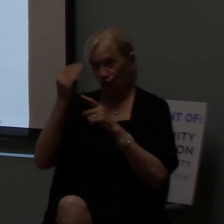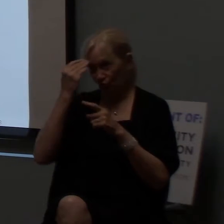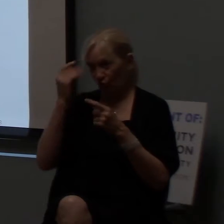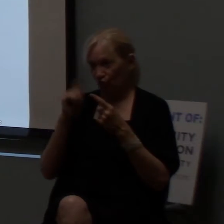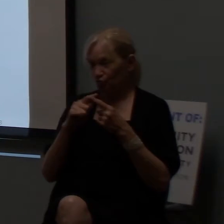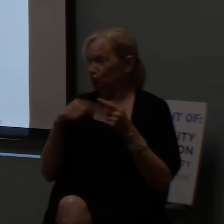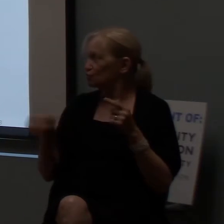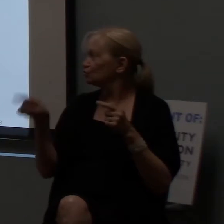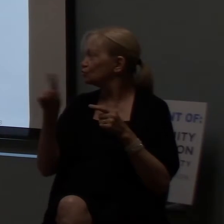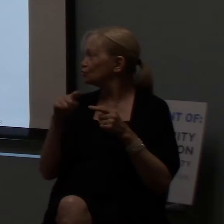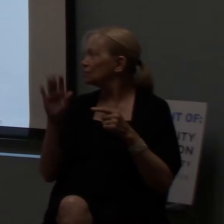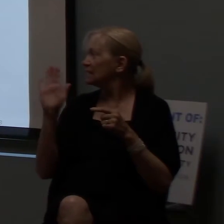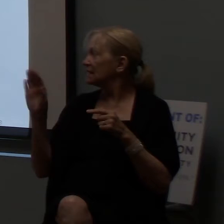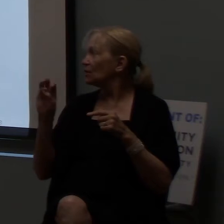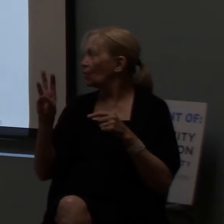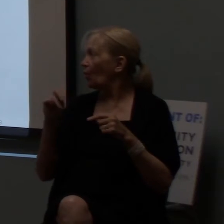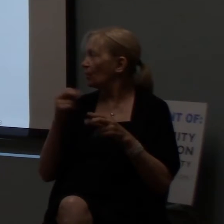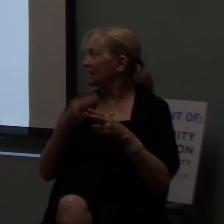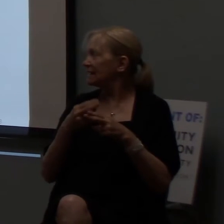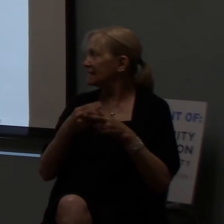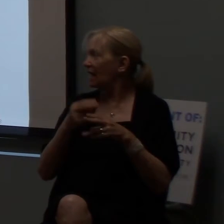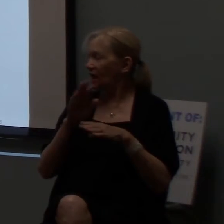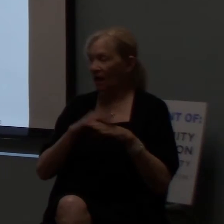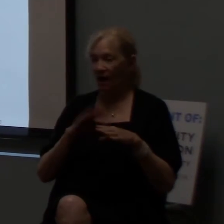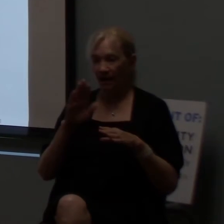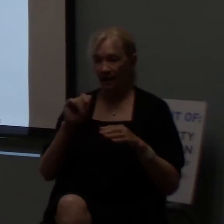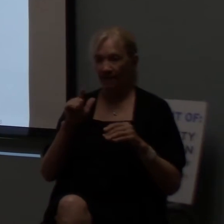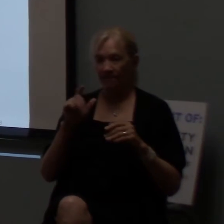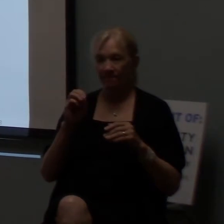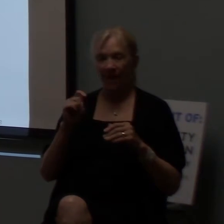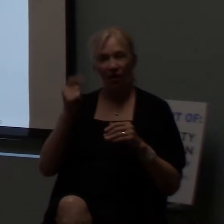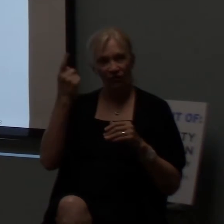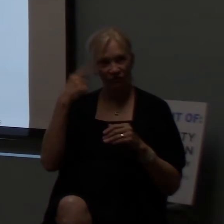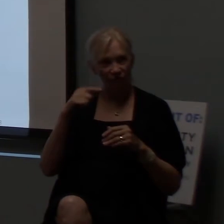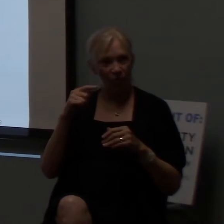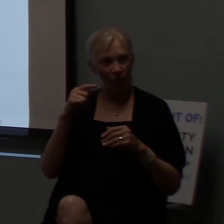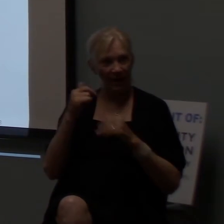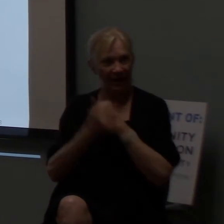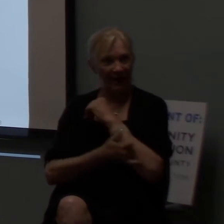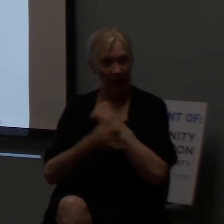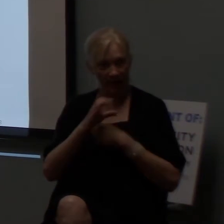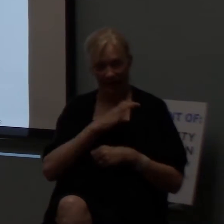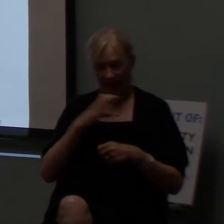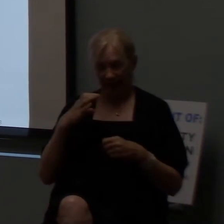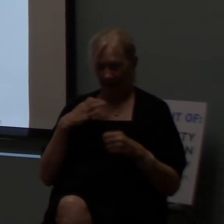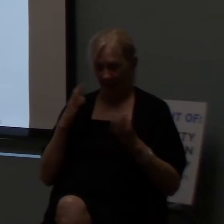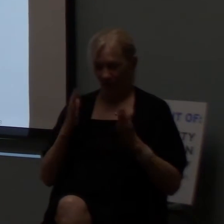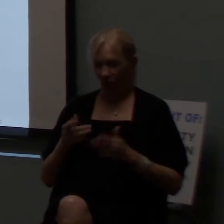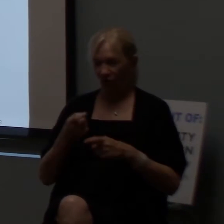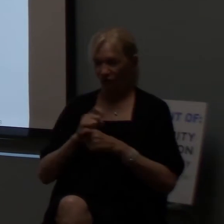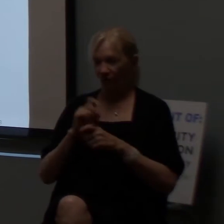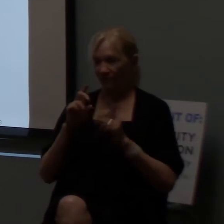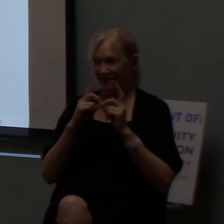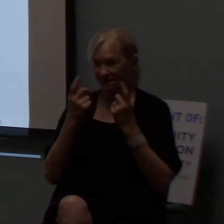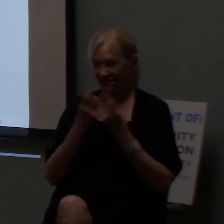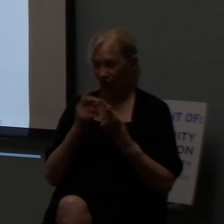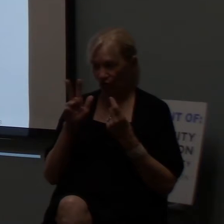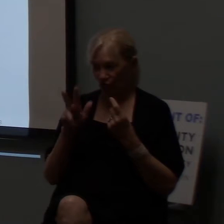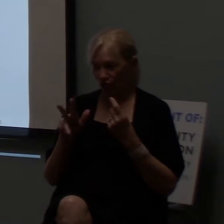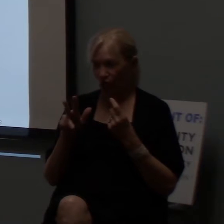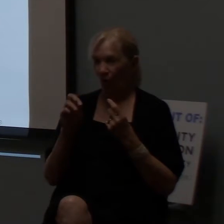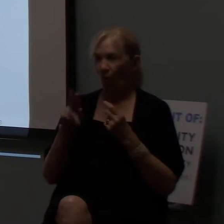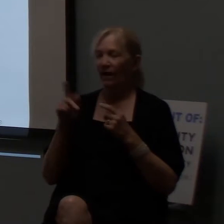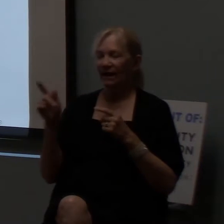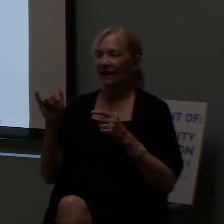you because his own name appeared on the ballot in 2018 for county commissioner from District 3. Or you may know him because he is